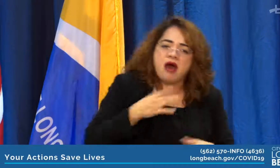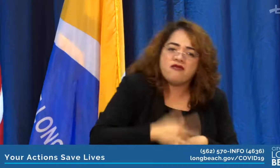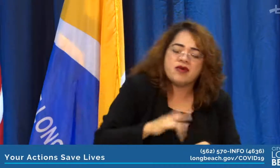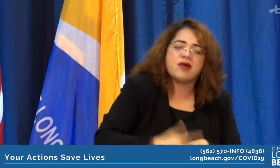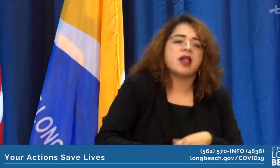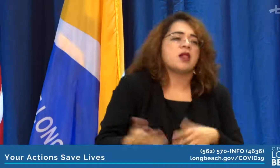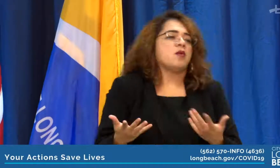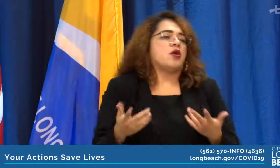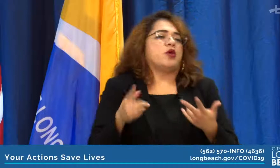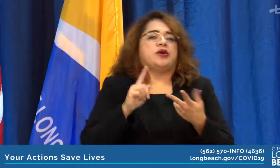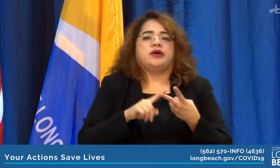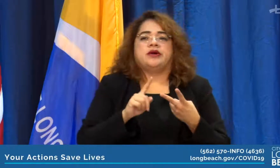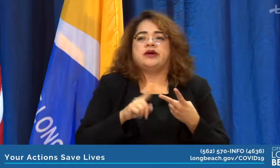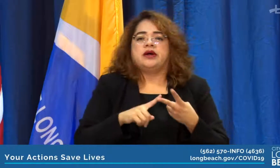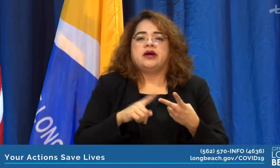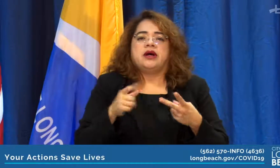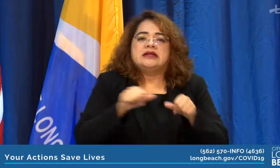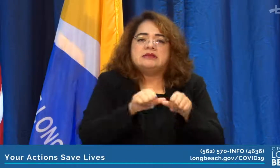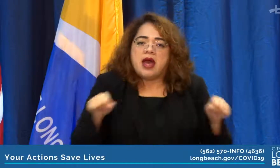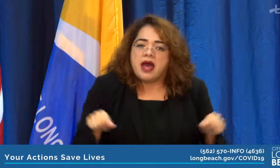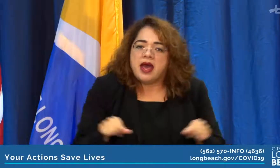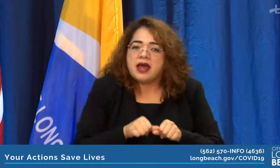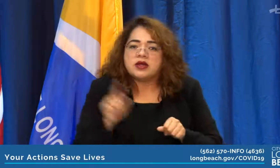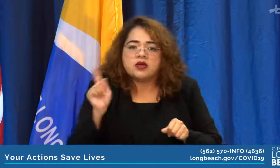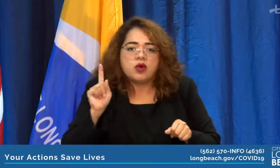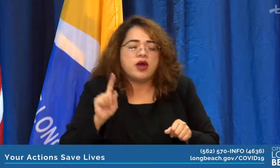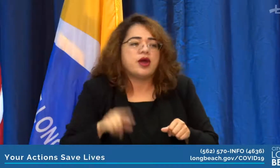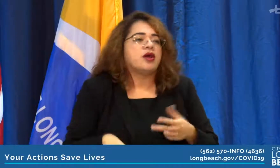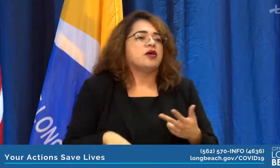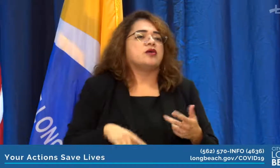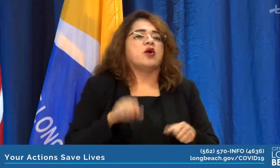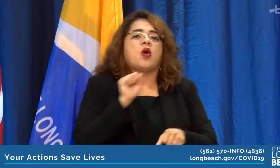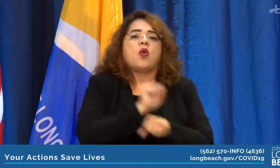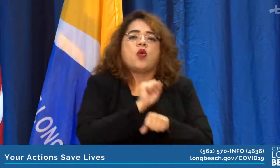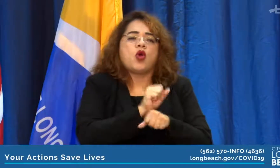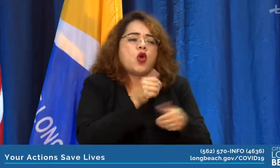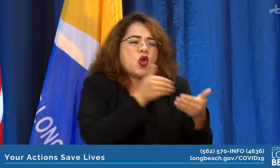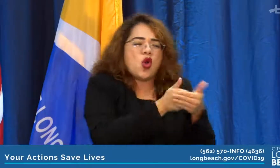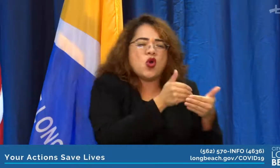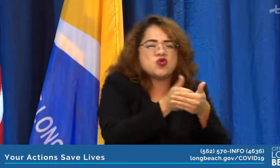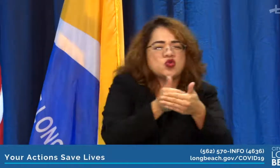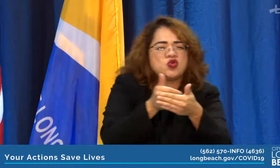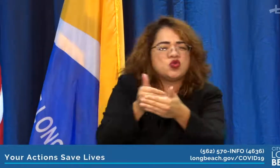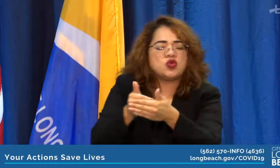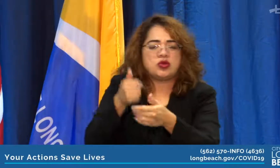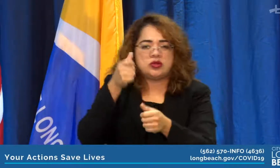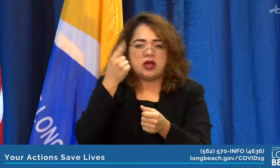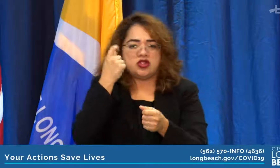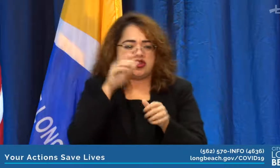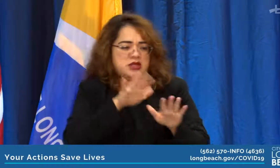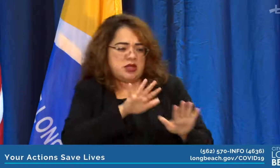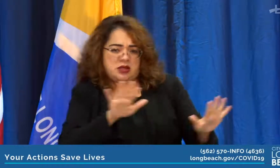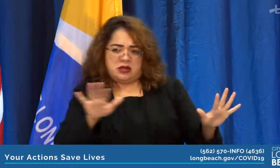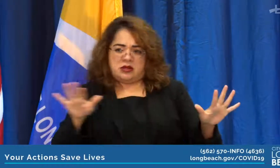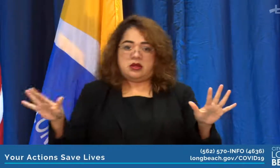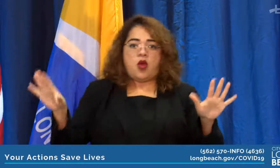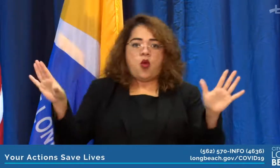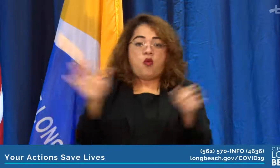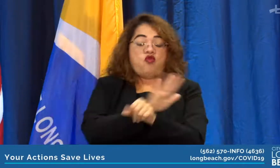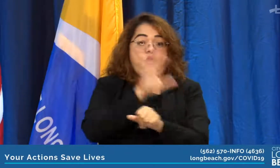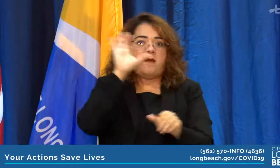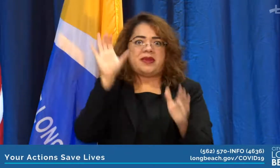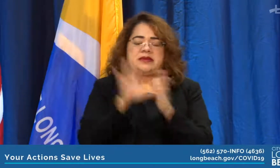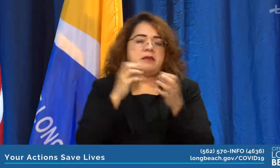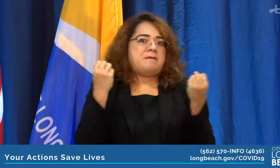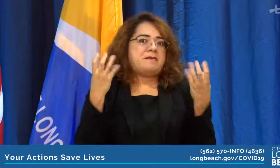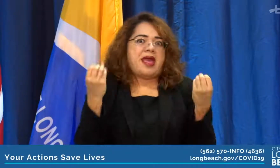the hospitals, in terms of different spaces and things. And we'll be working very closely with them in partnership to understand, each of the next steps in terms